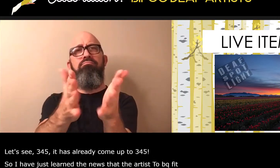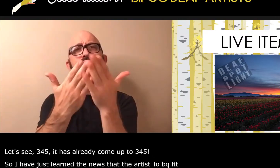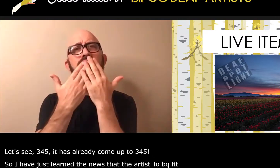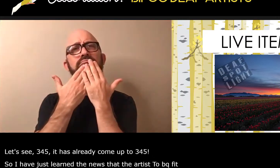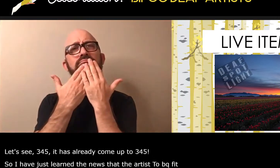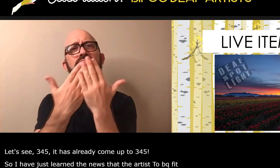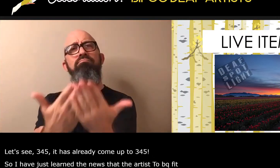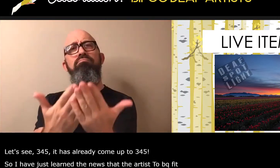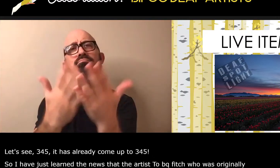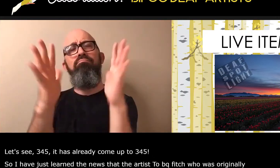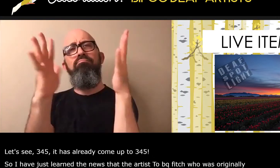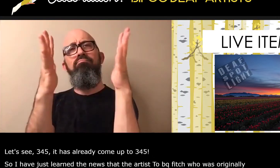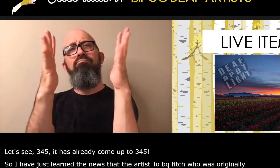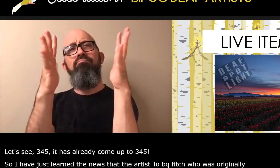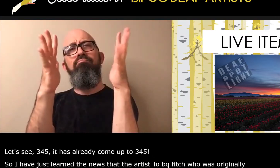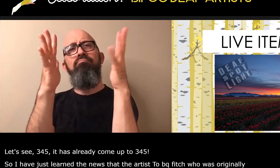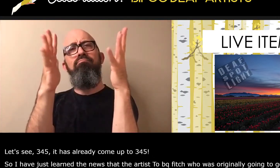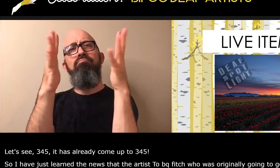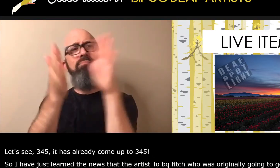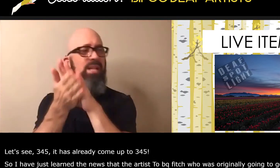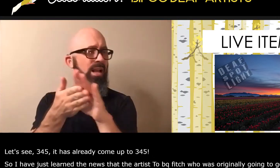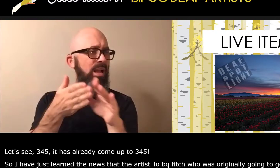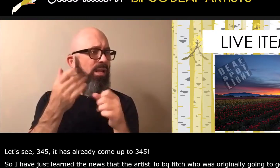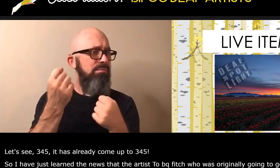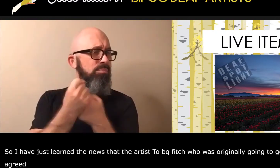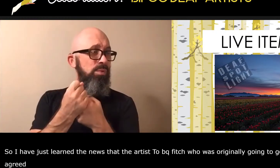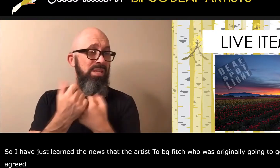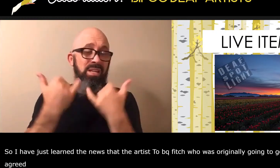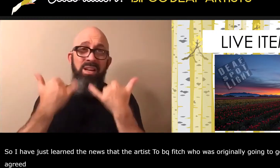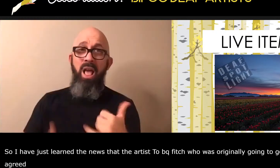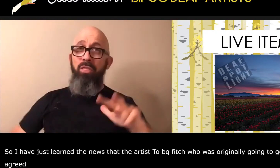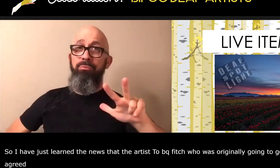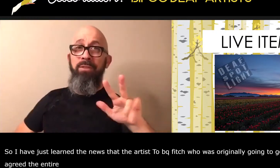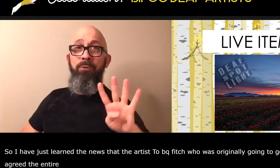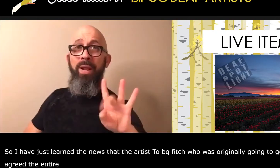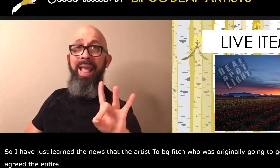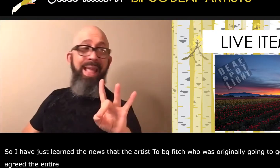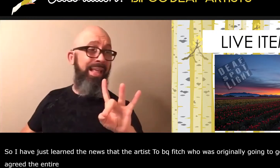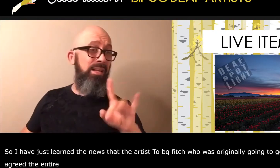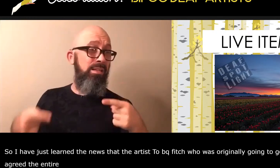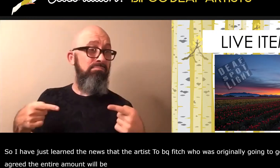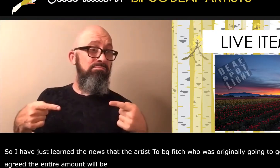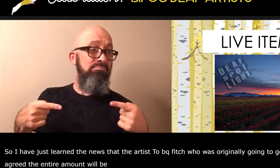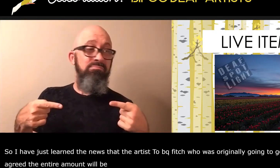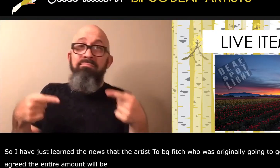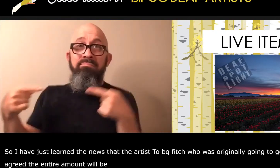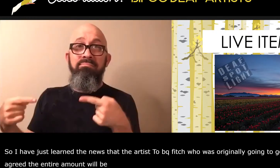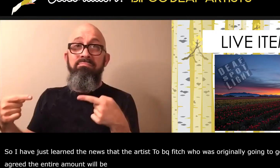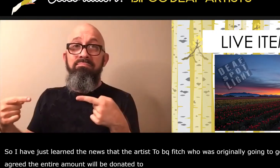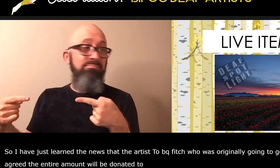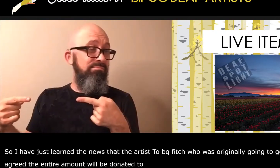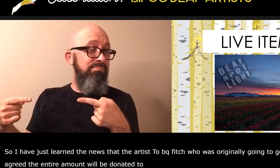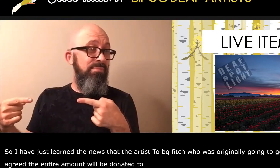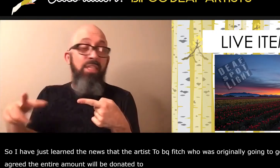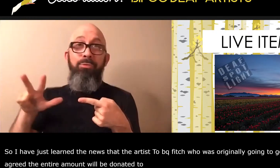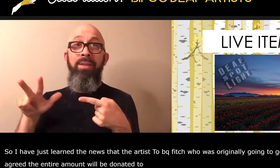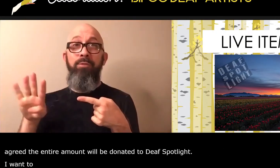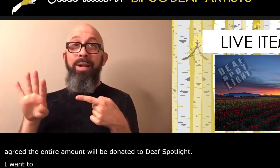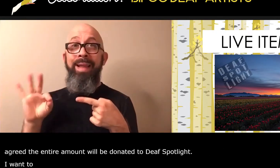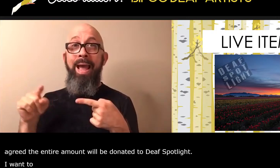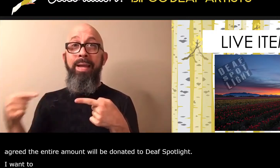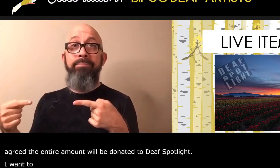has agreed that the entire amount will be donated to Deaf Spotlight. I want to thank Toby for that. We are currently